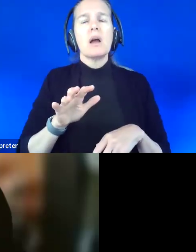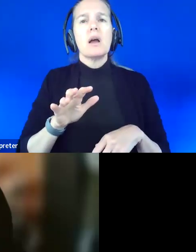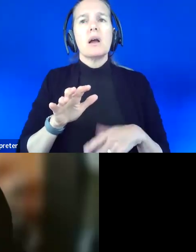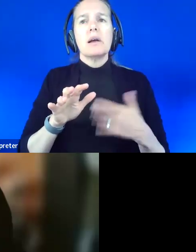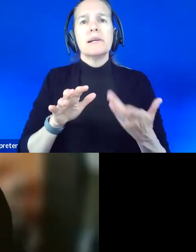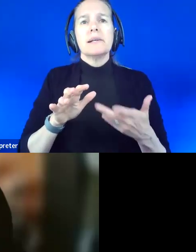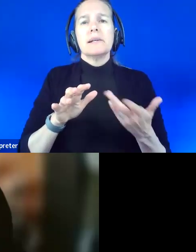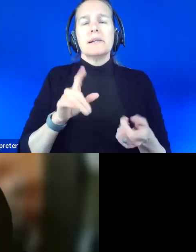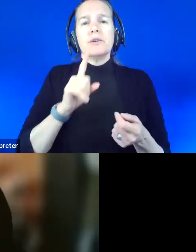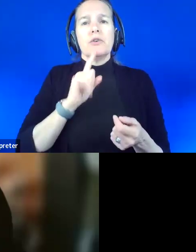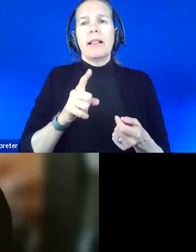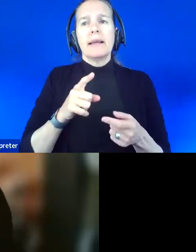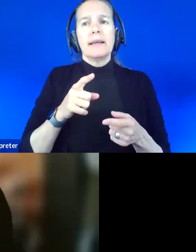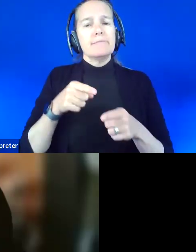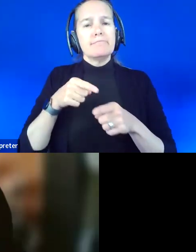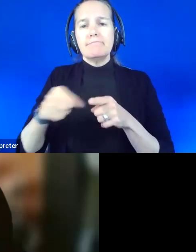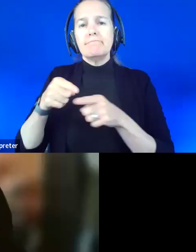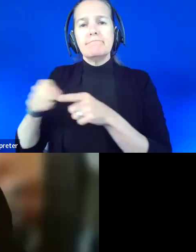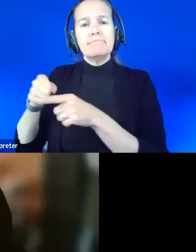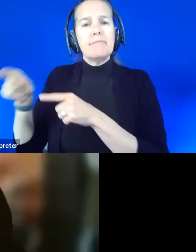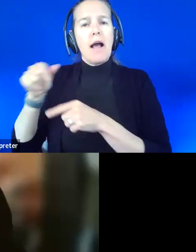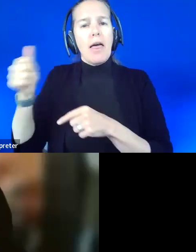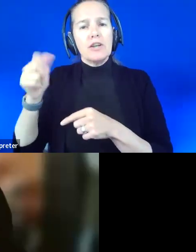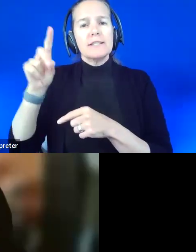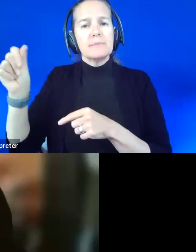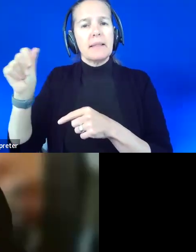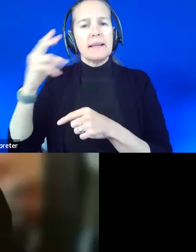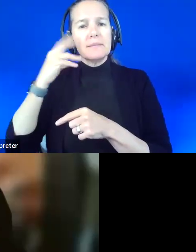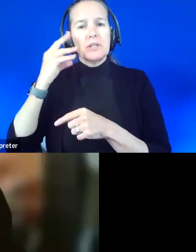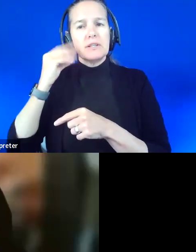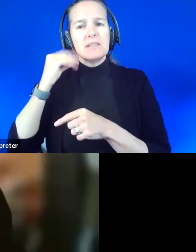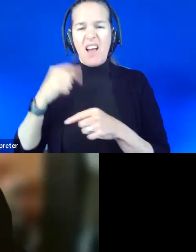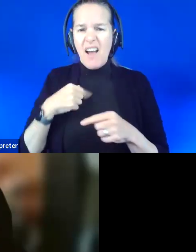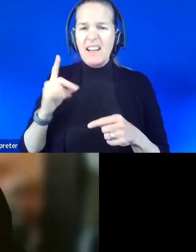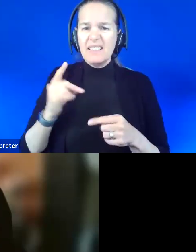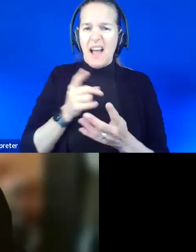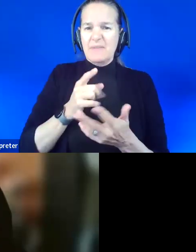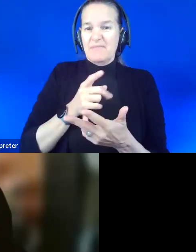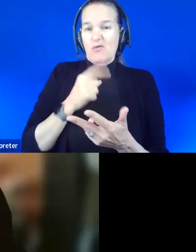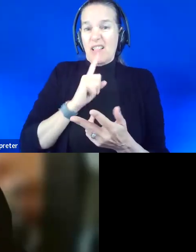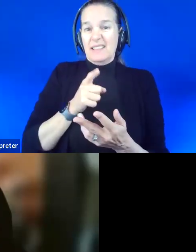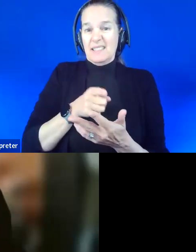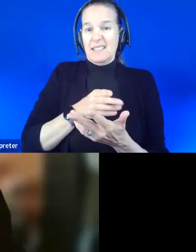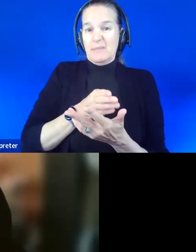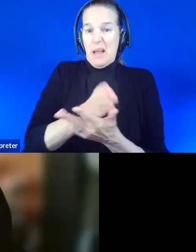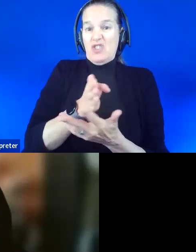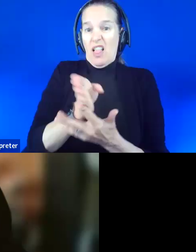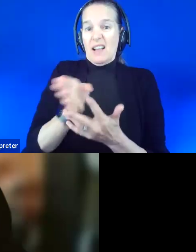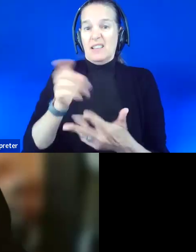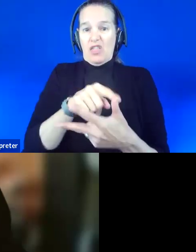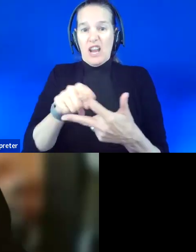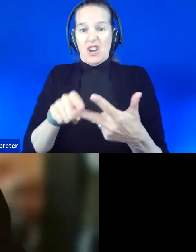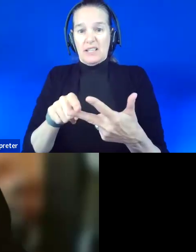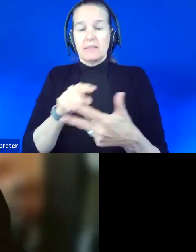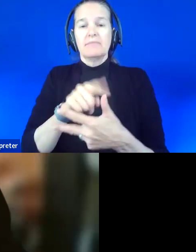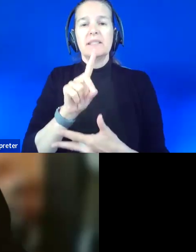has been really on other disability experiences. I've specialized a lot in three areas. Digital accessibility, so